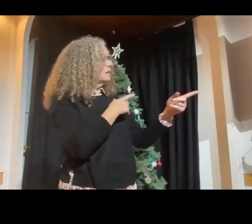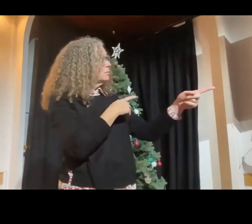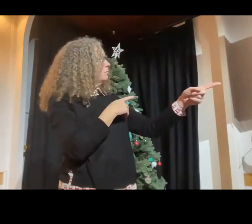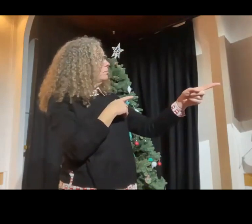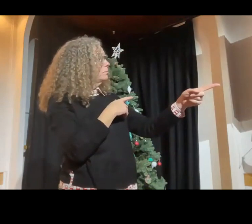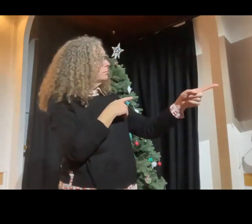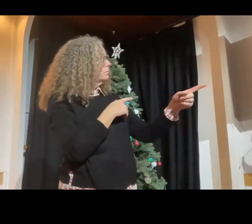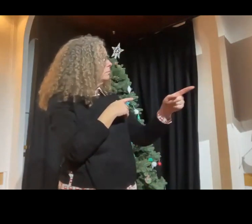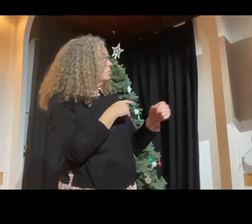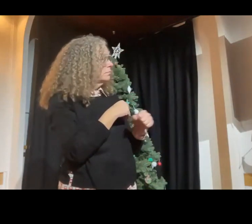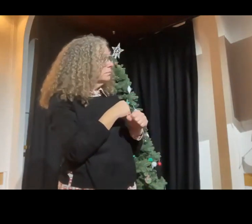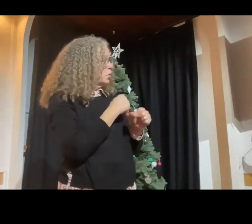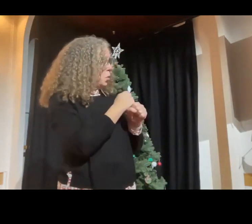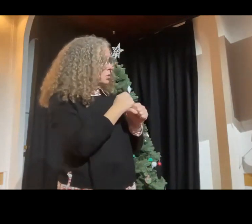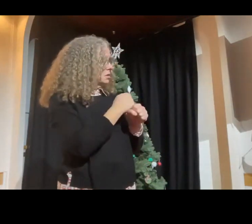stage.